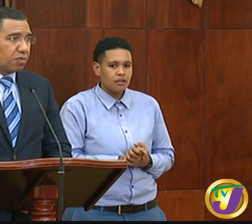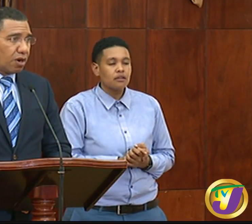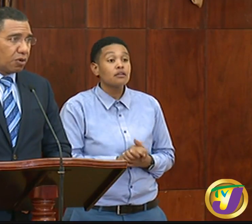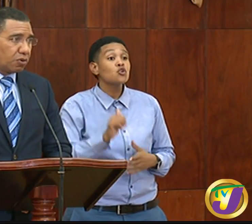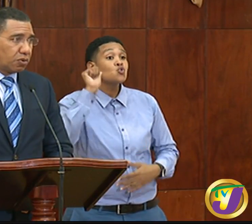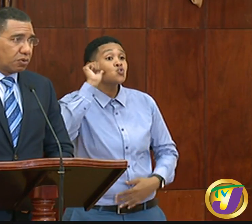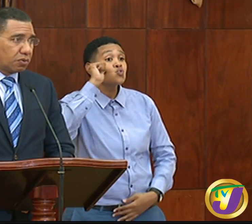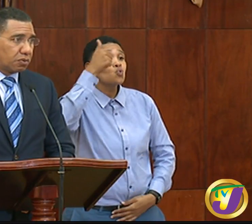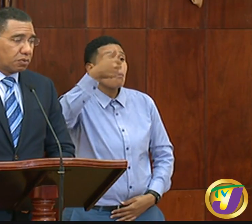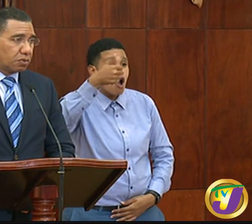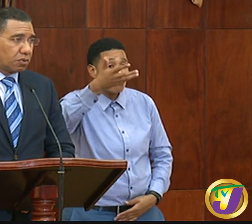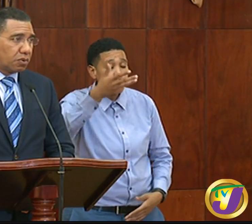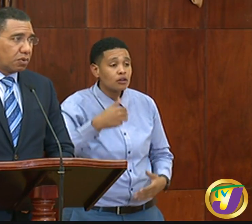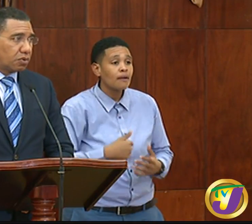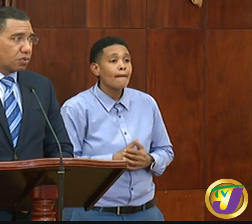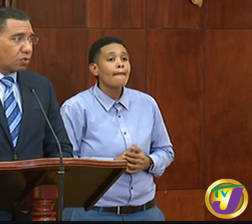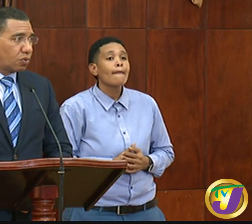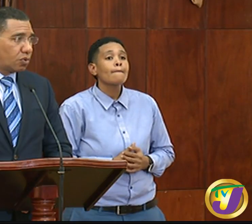of tomorrow,